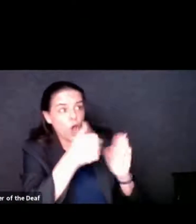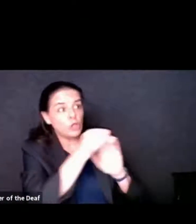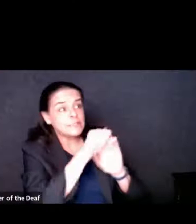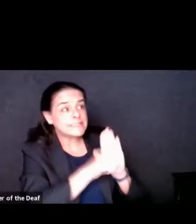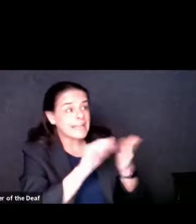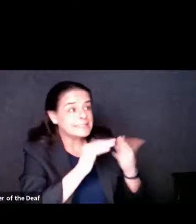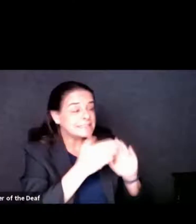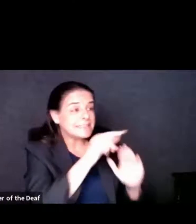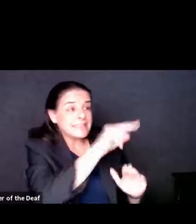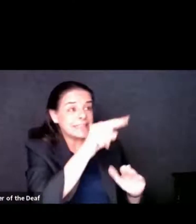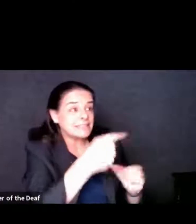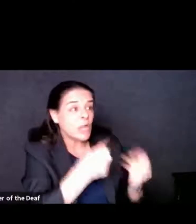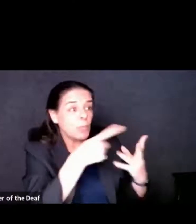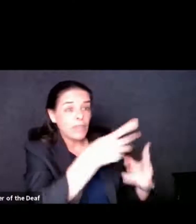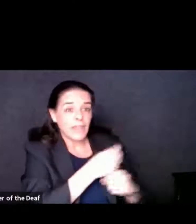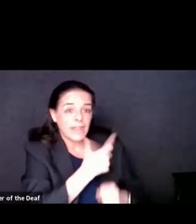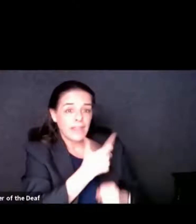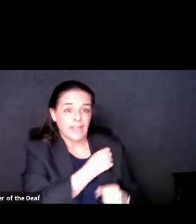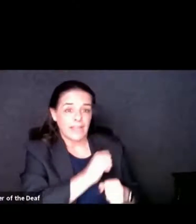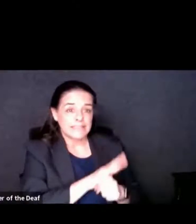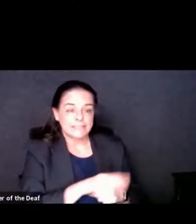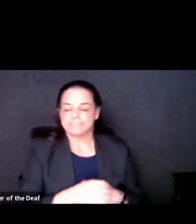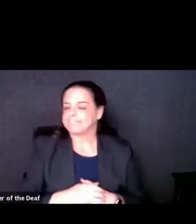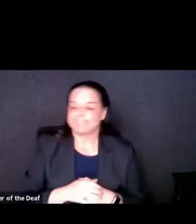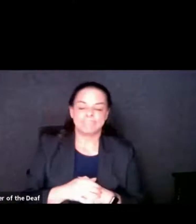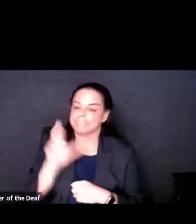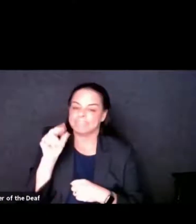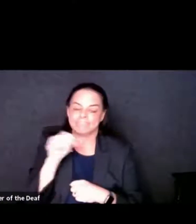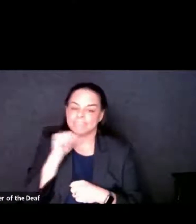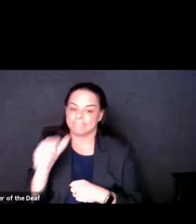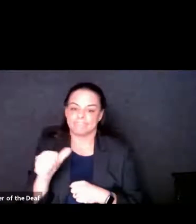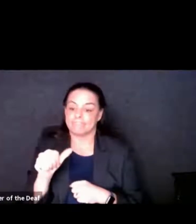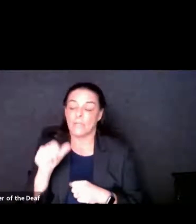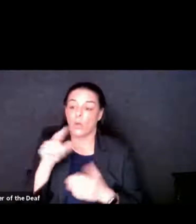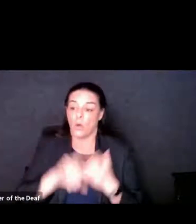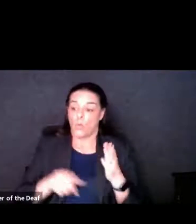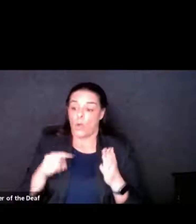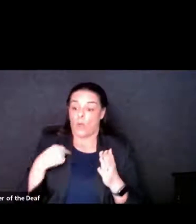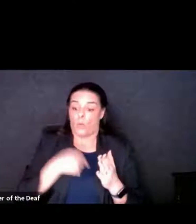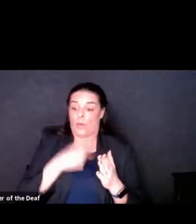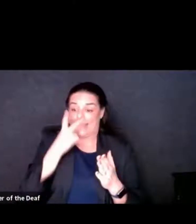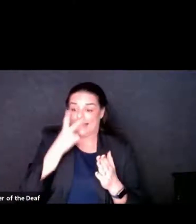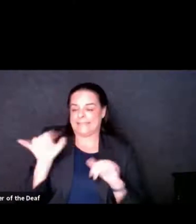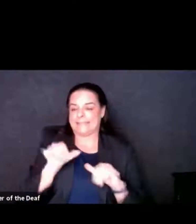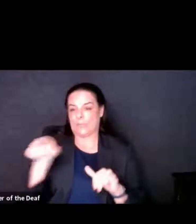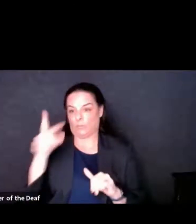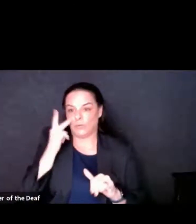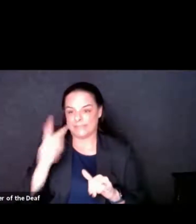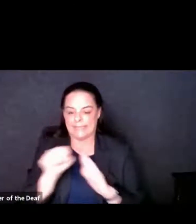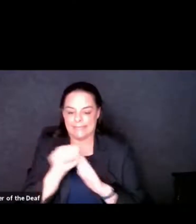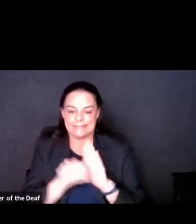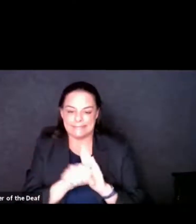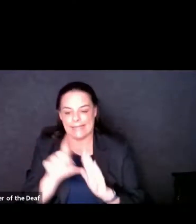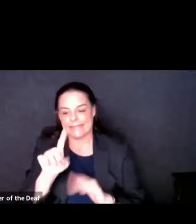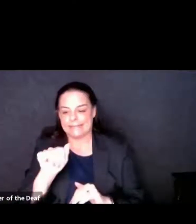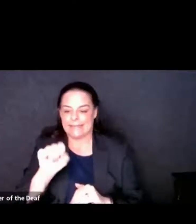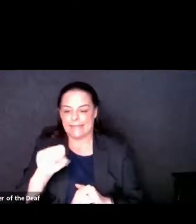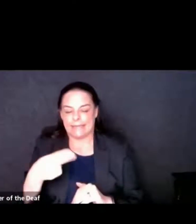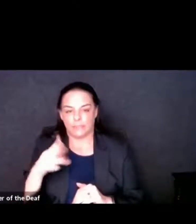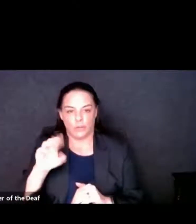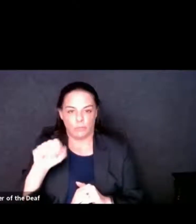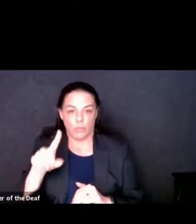not. So the view that we have is the view on the statewide dashboard that everybody can see. That's as far as it goes at this time. Another